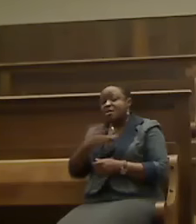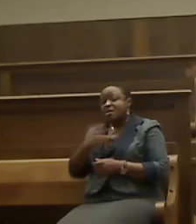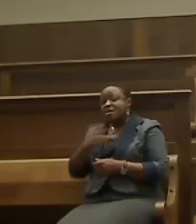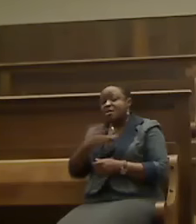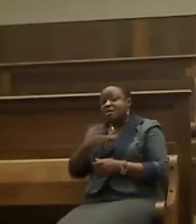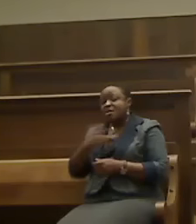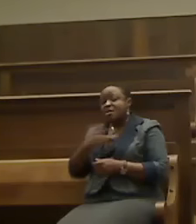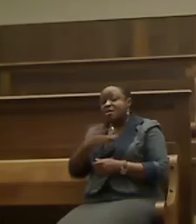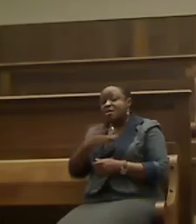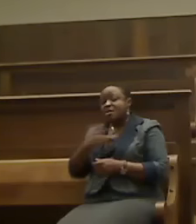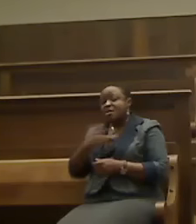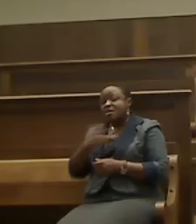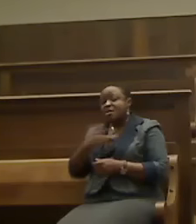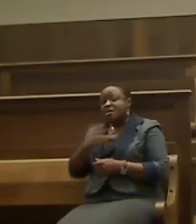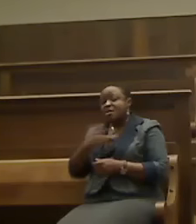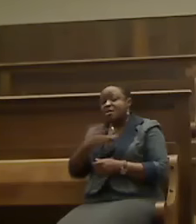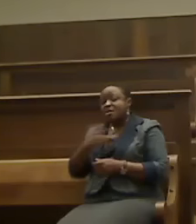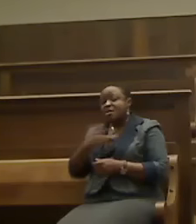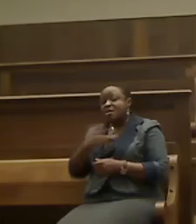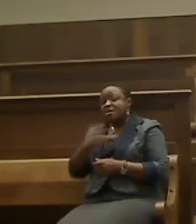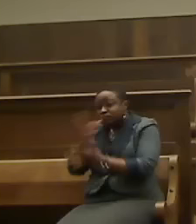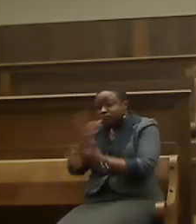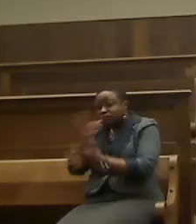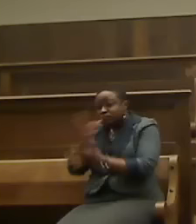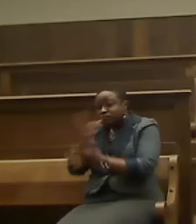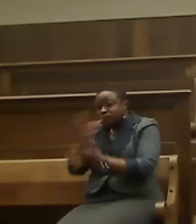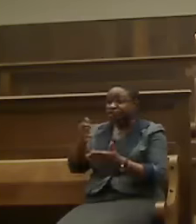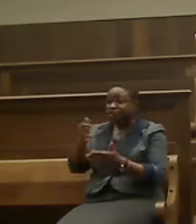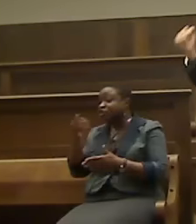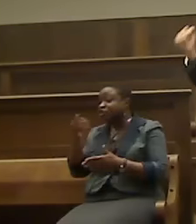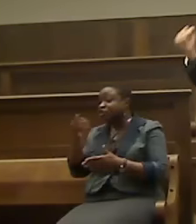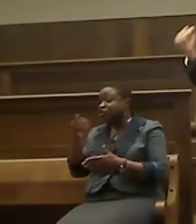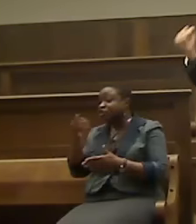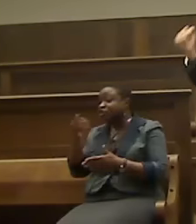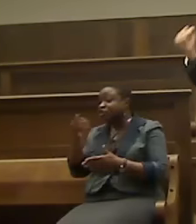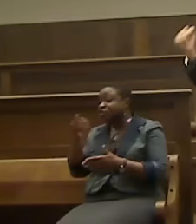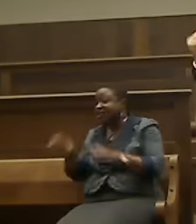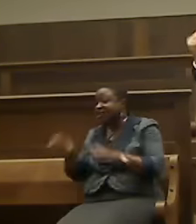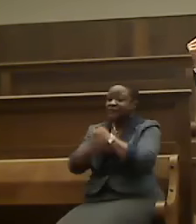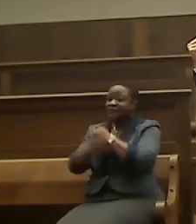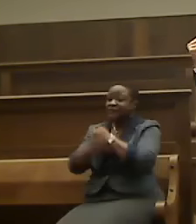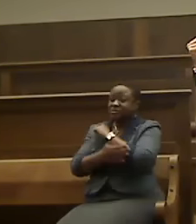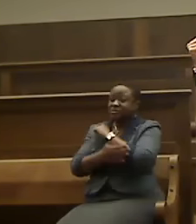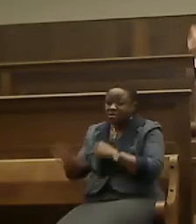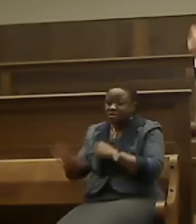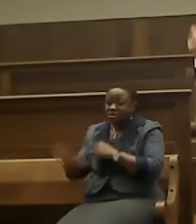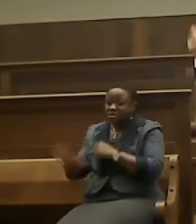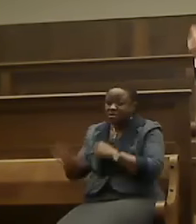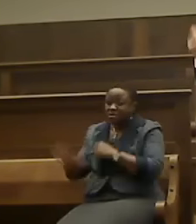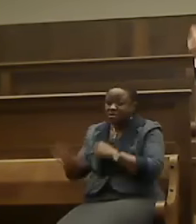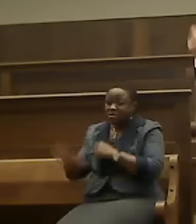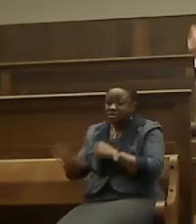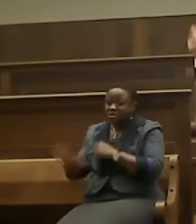of anti-GMO and non-GMO activists around the country and around the world. When you